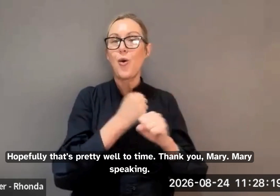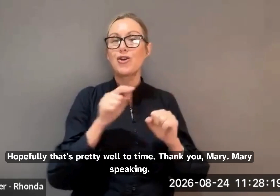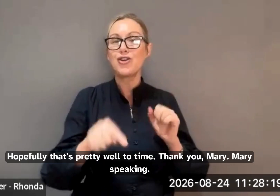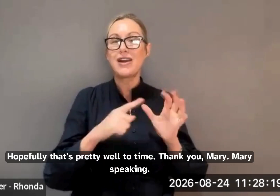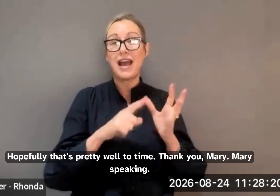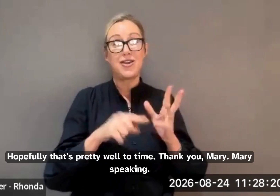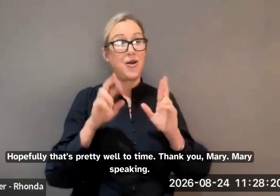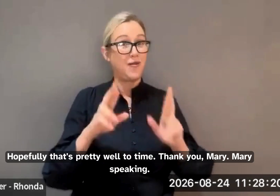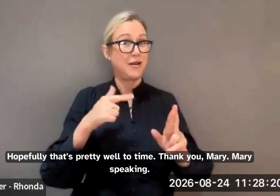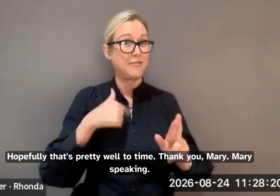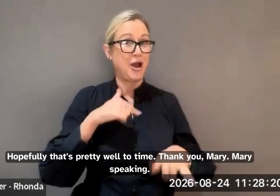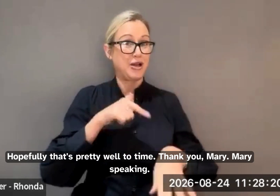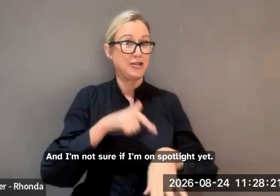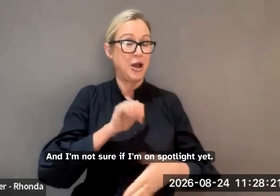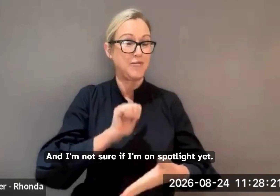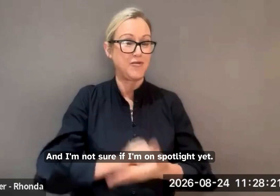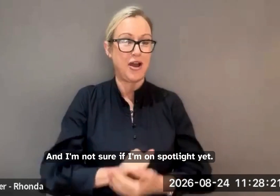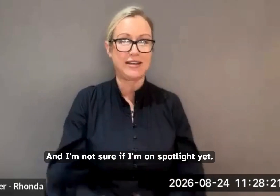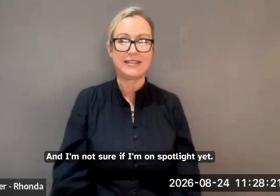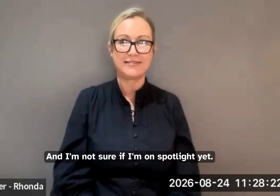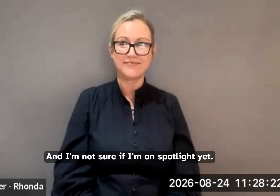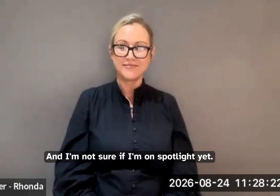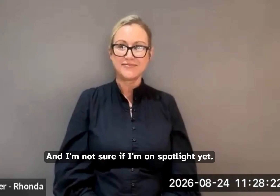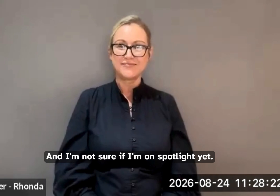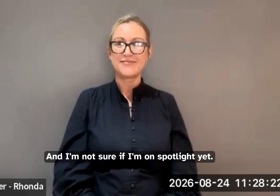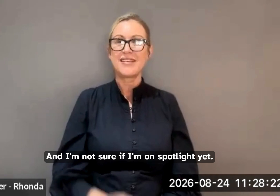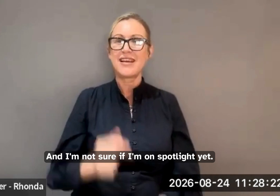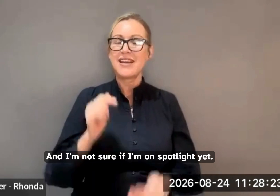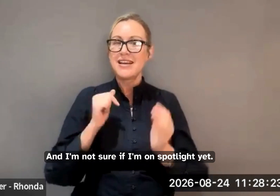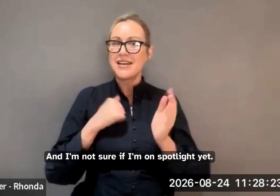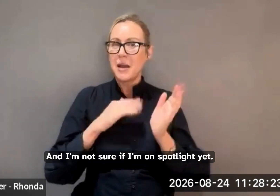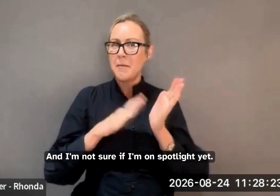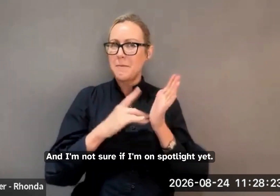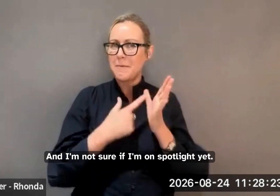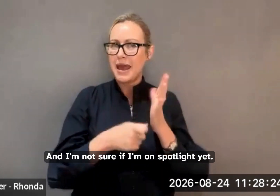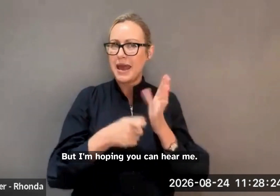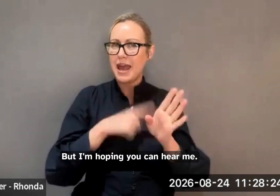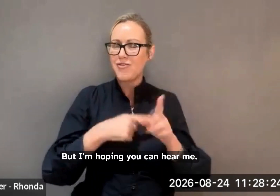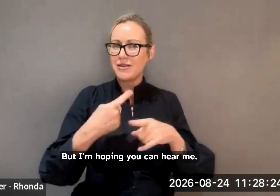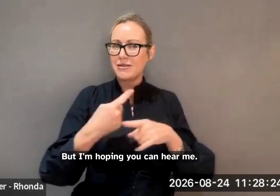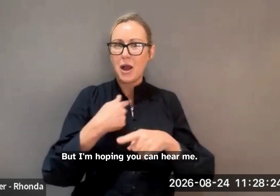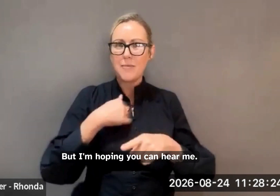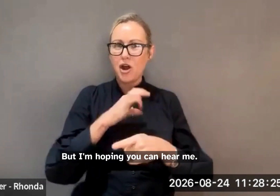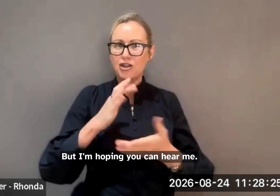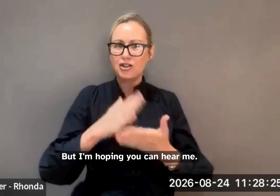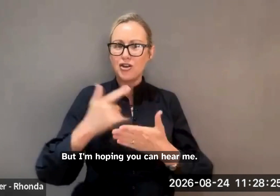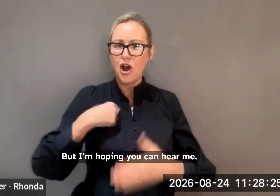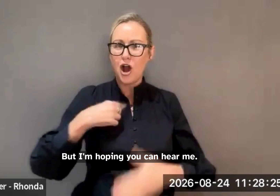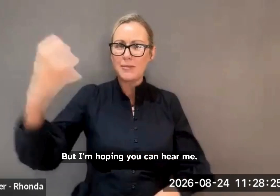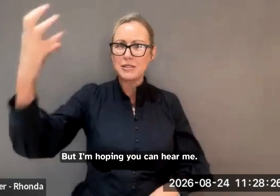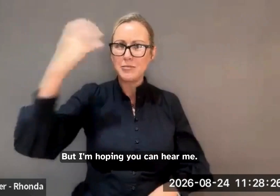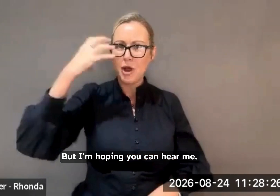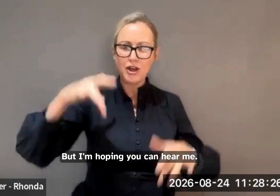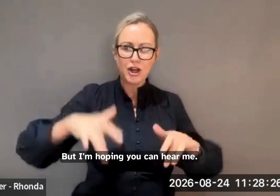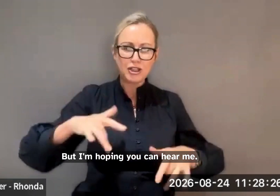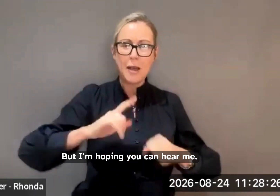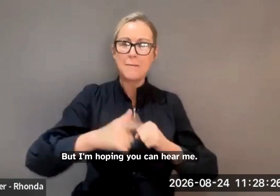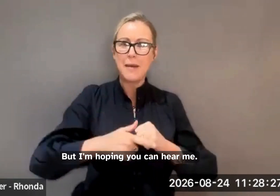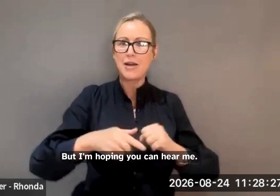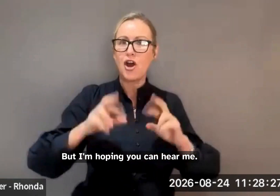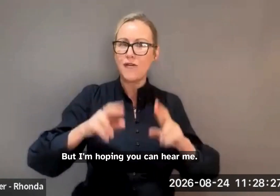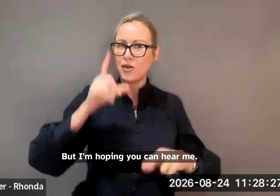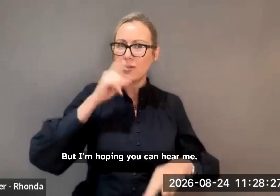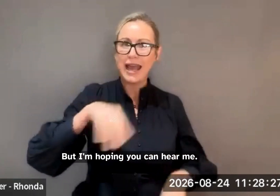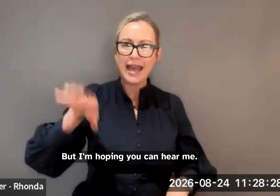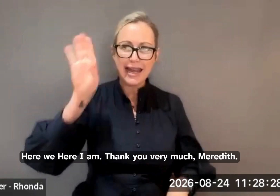Mary. Mary speaking, and I'm not sure if I'm on Spotlight yet, but I'm hoping you can